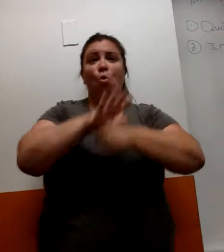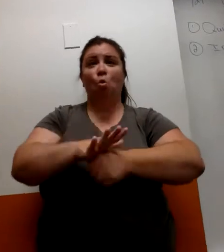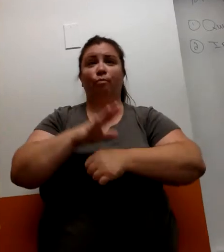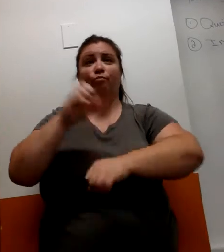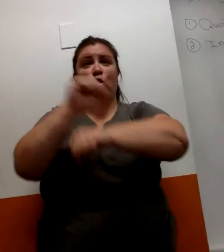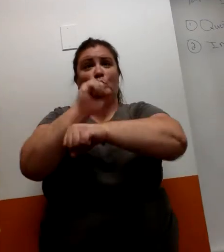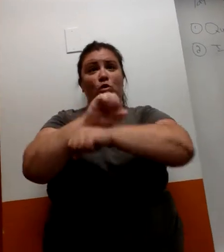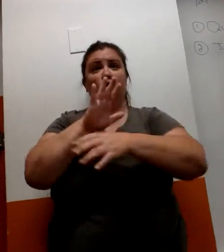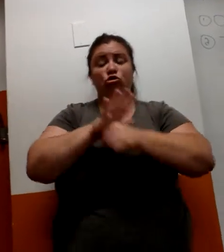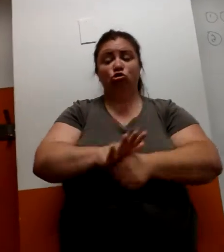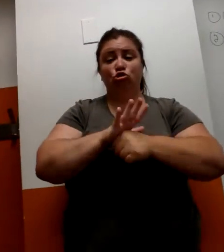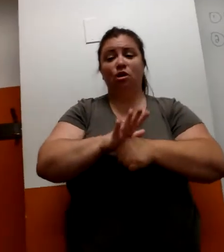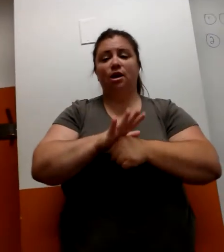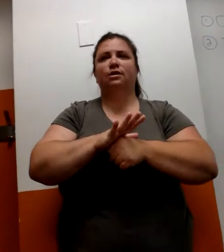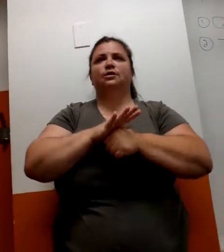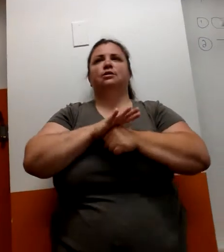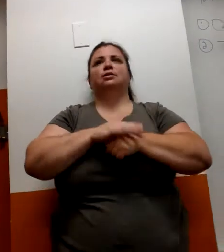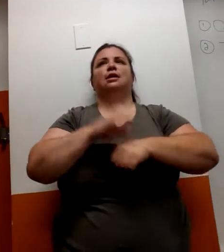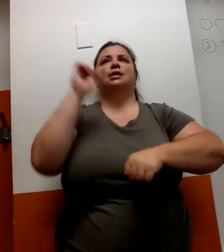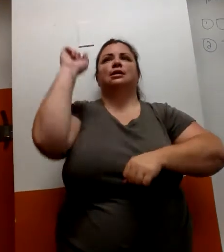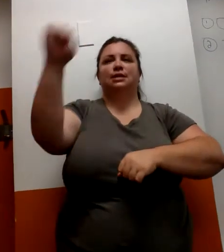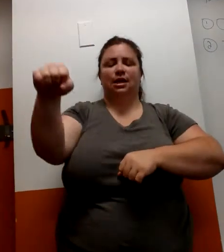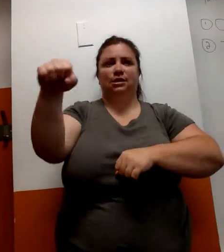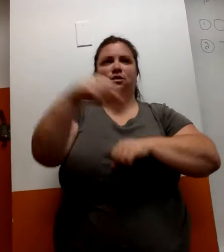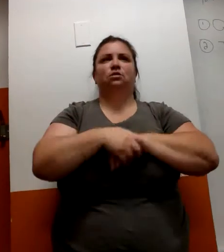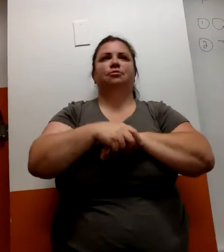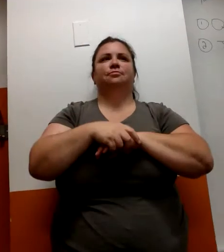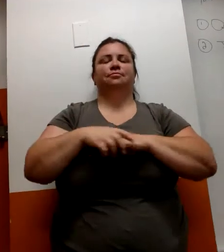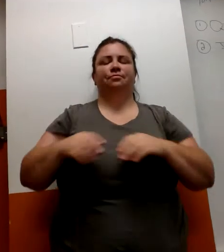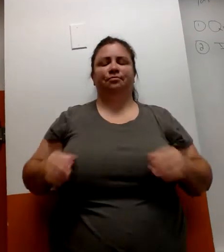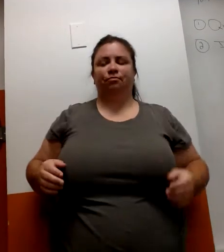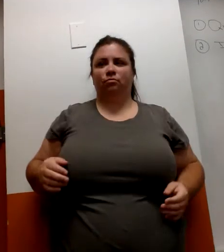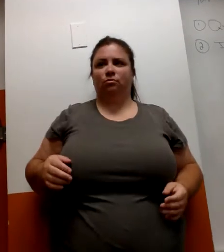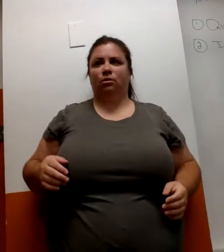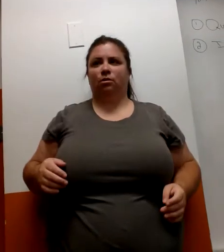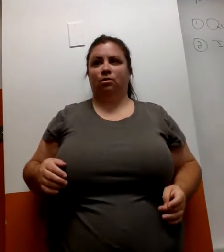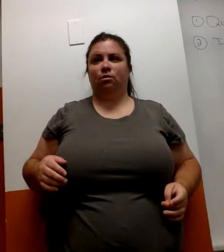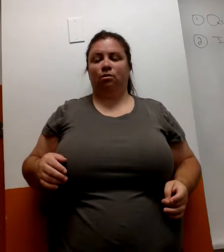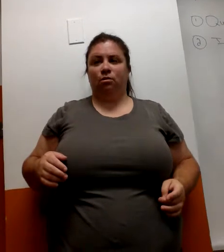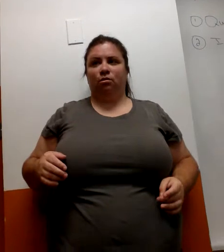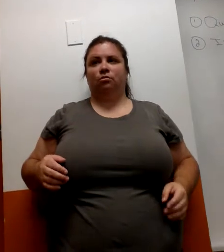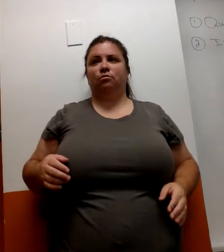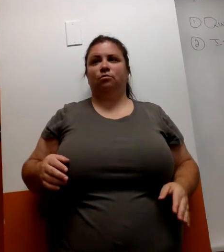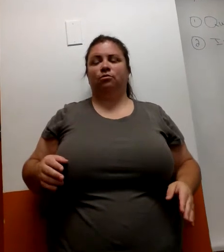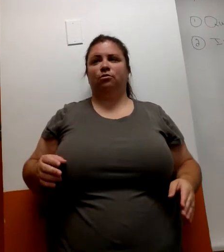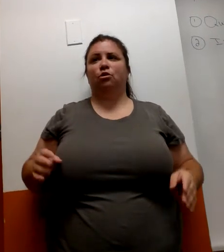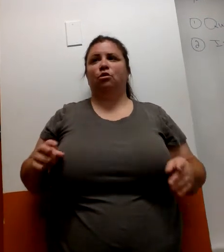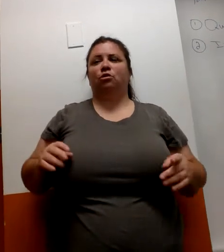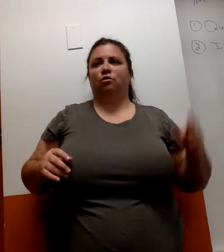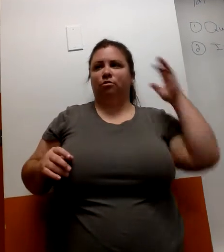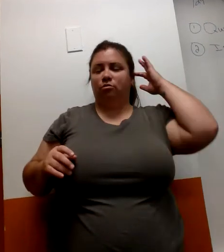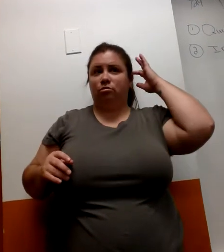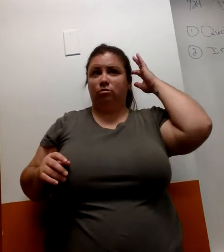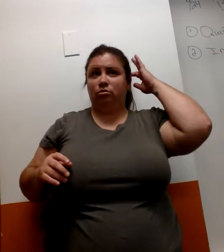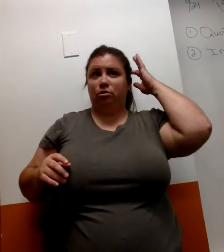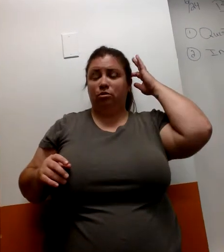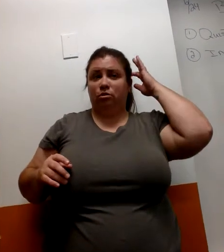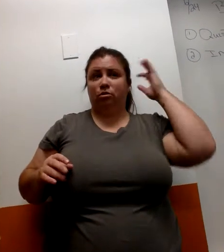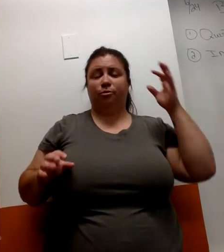sure. How about this? There's a field called behavioral medicine that's starting to link these two concepts together.